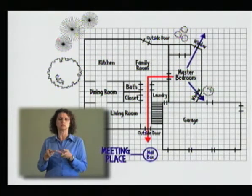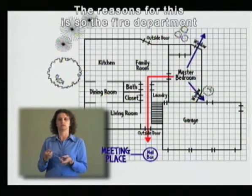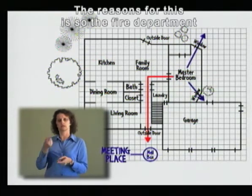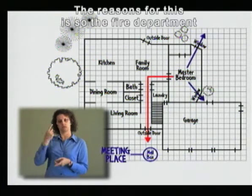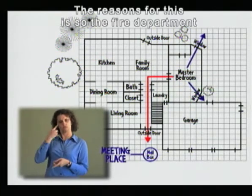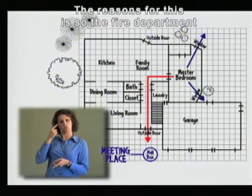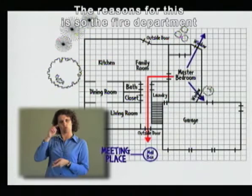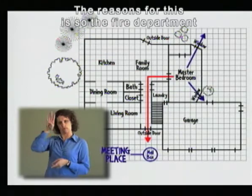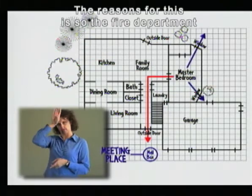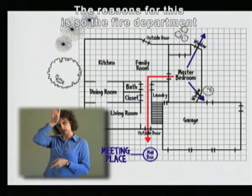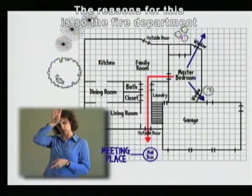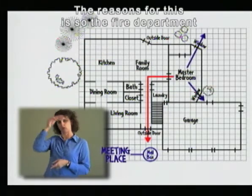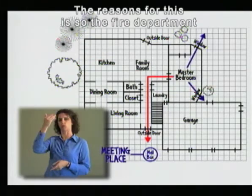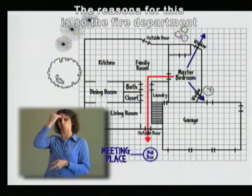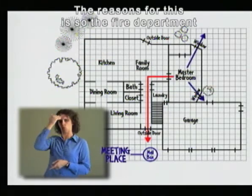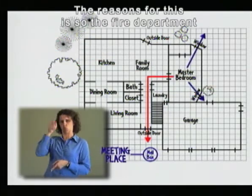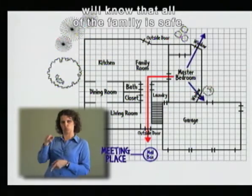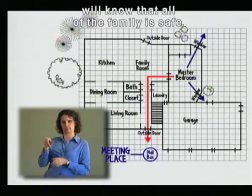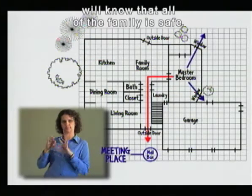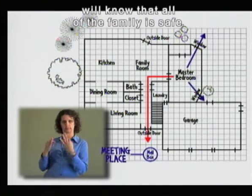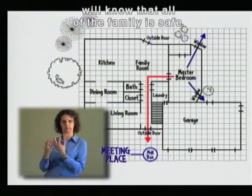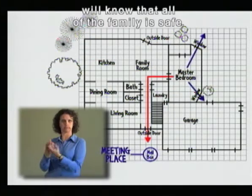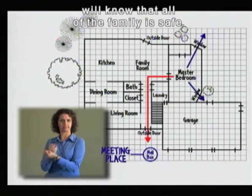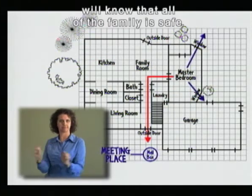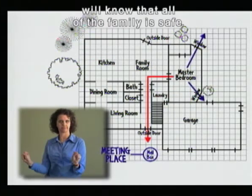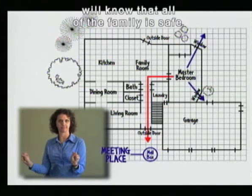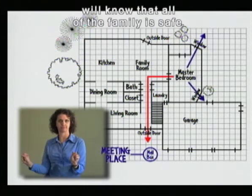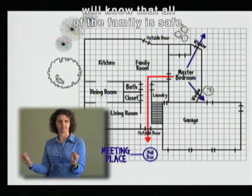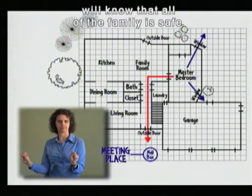The reason for this is so the fire department will know that all of the family is safe.